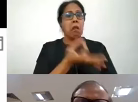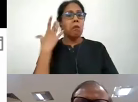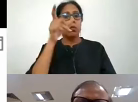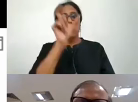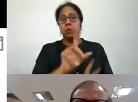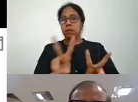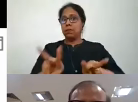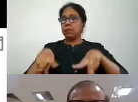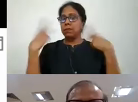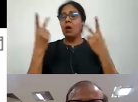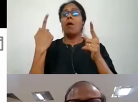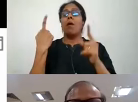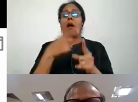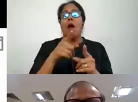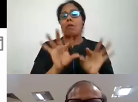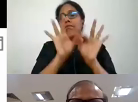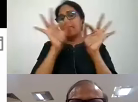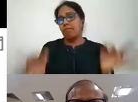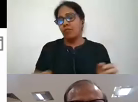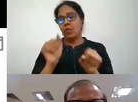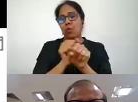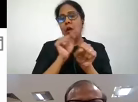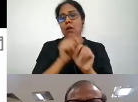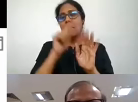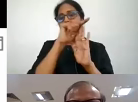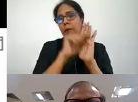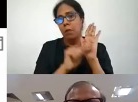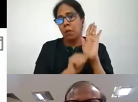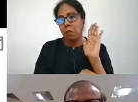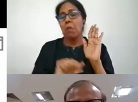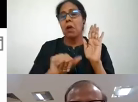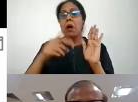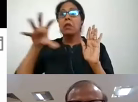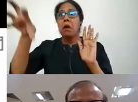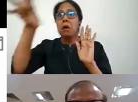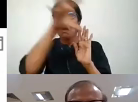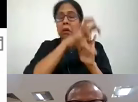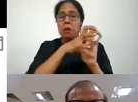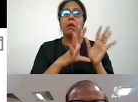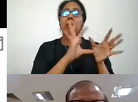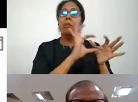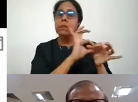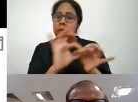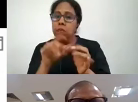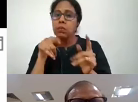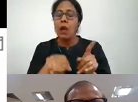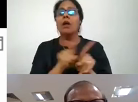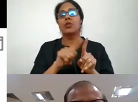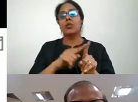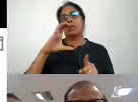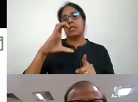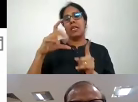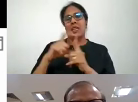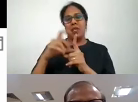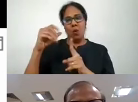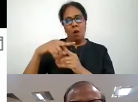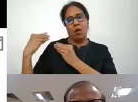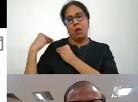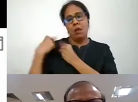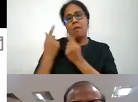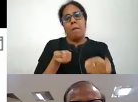So it can find application in other countries. Therefore, this particular exercise is being driven by CDOT. Then IEEE